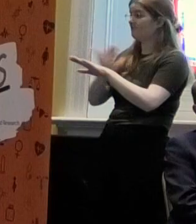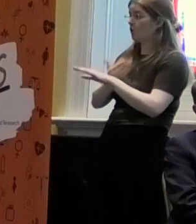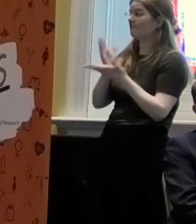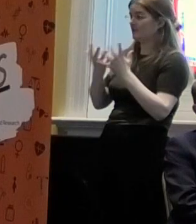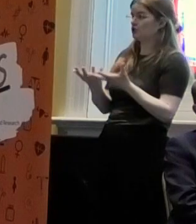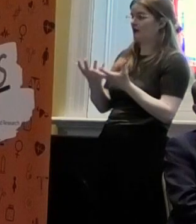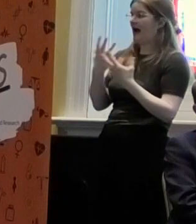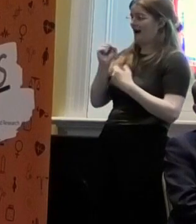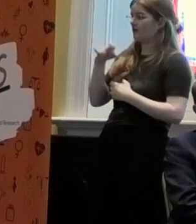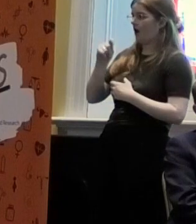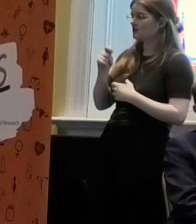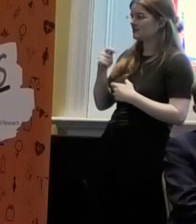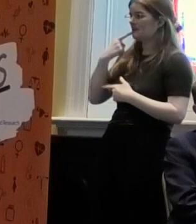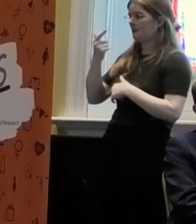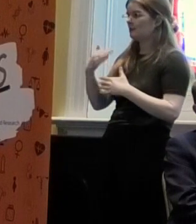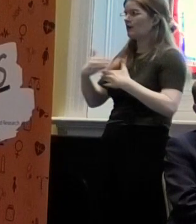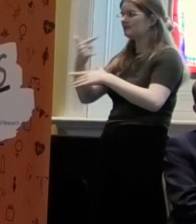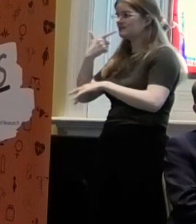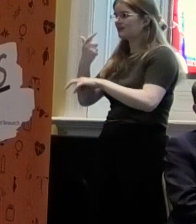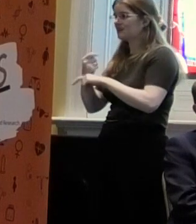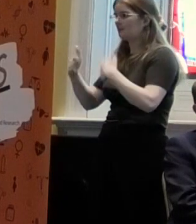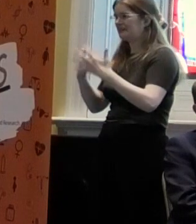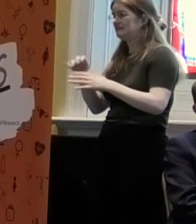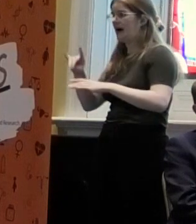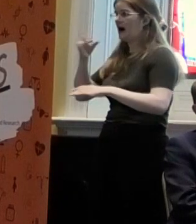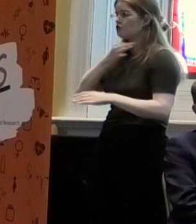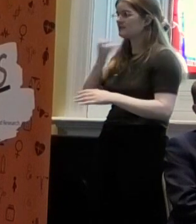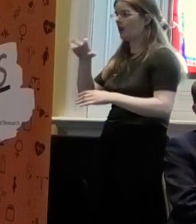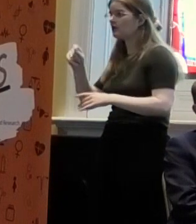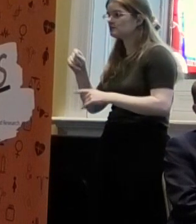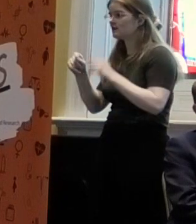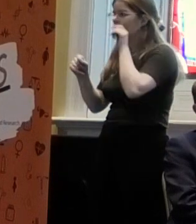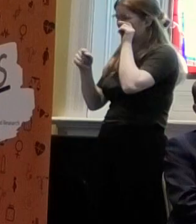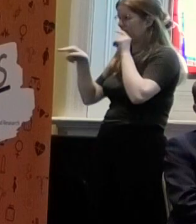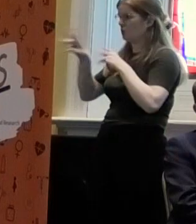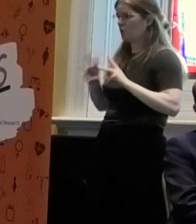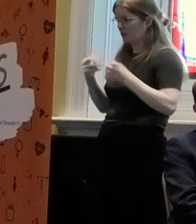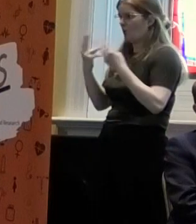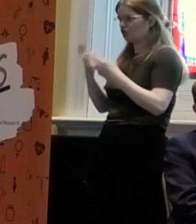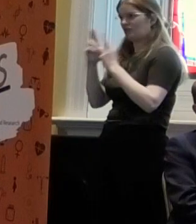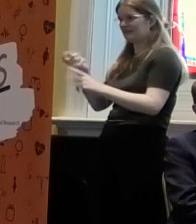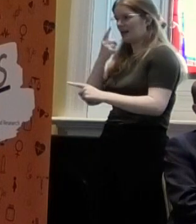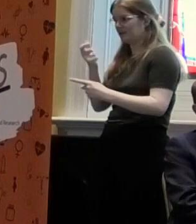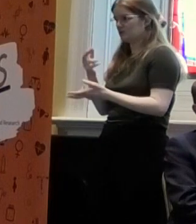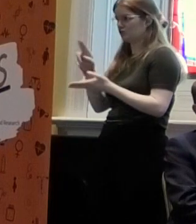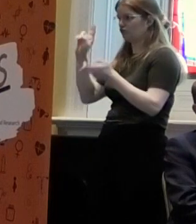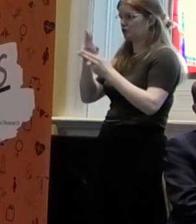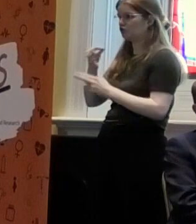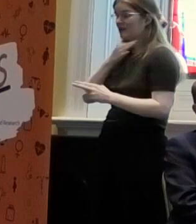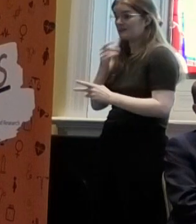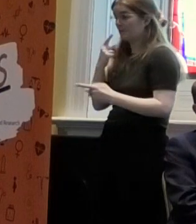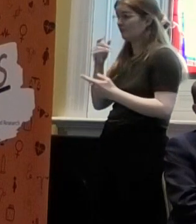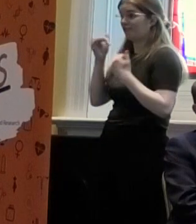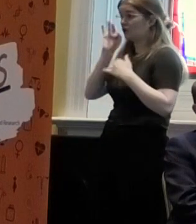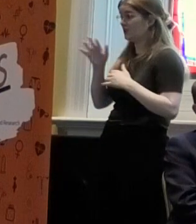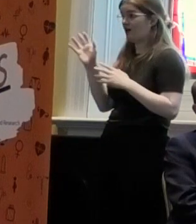that their risk is increased and they want to do the right thing. They want to take the right medication. And also it's really heartening to see how they're so interested